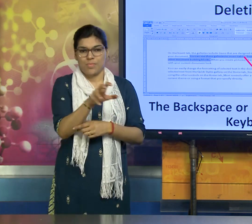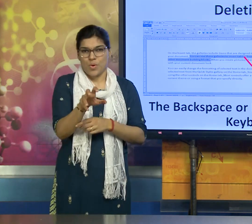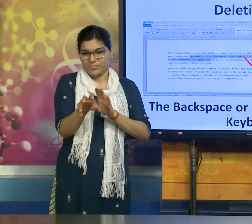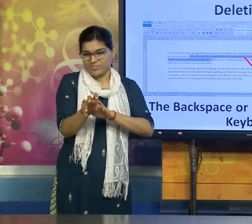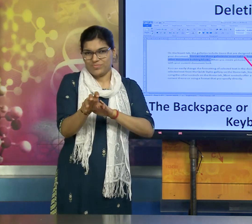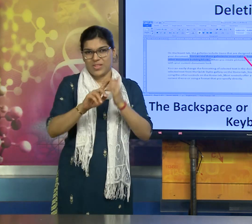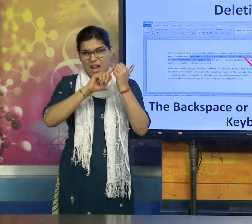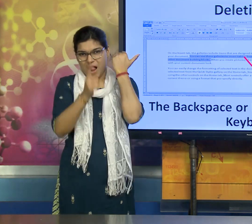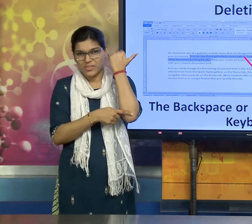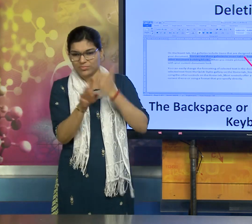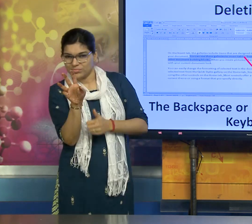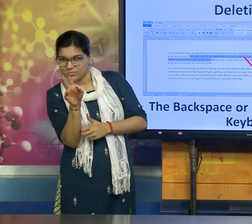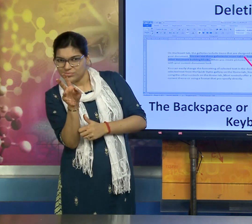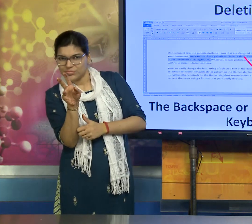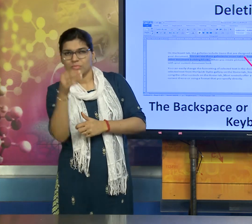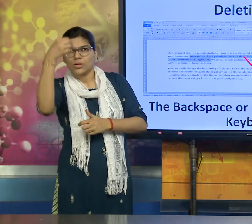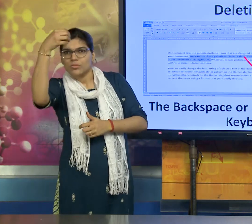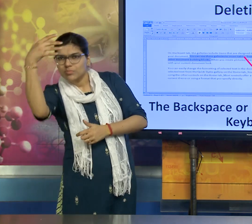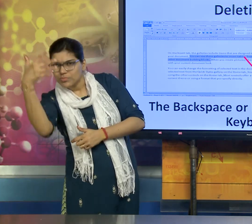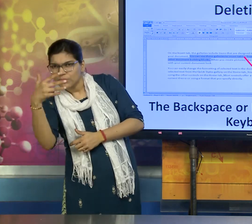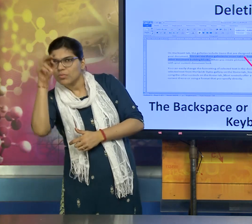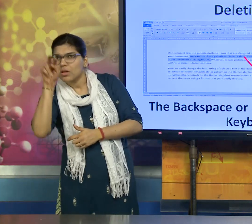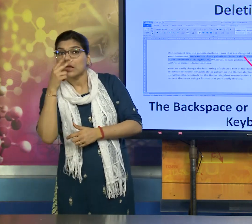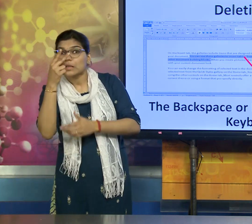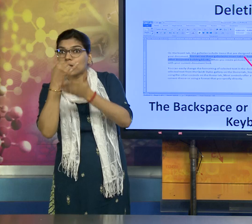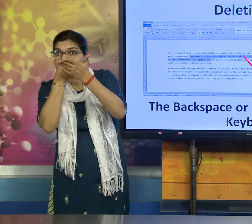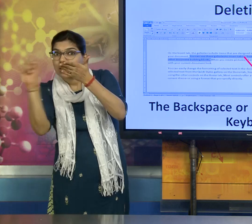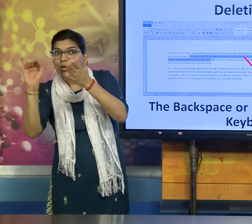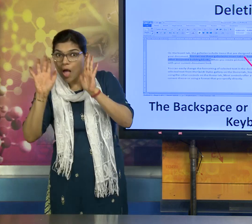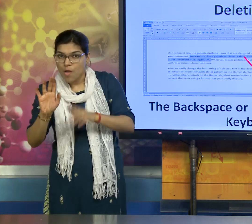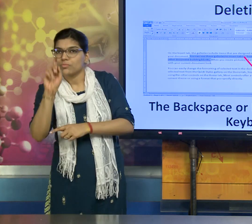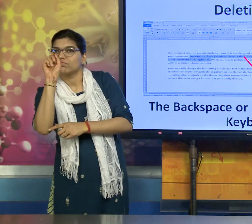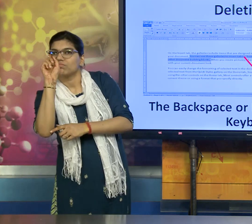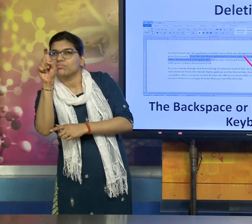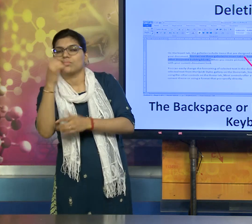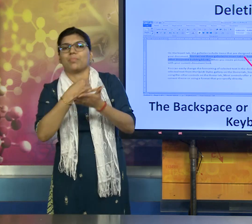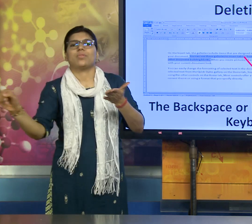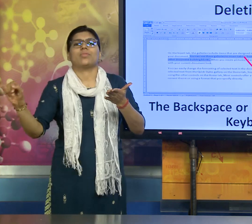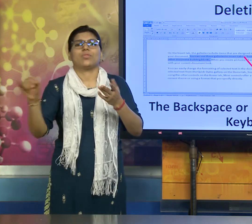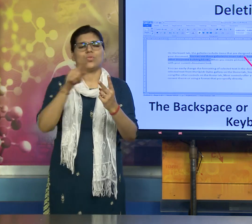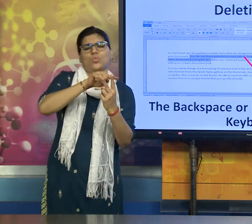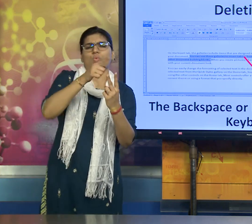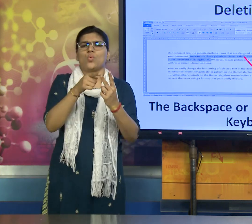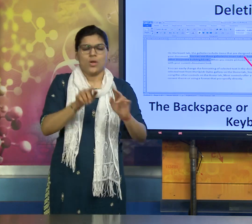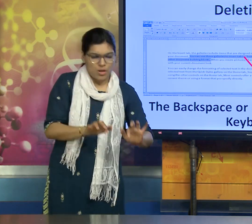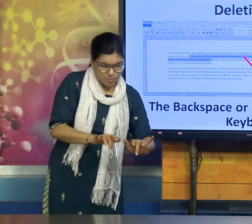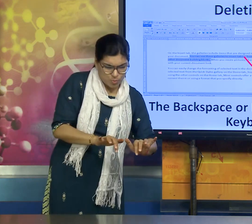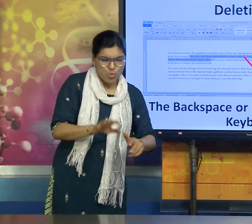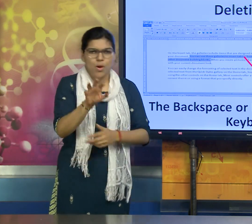line, sentence or the word. Or you can click on the right hand side of the mouse and you can